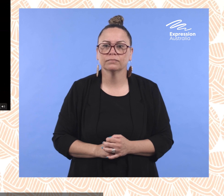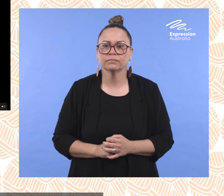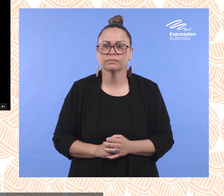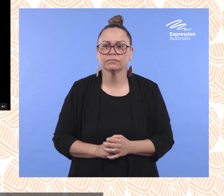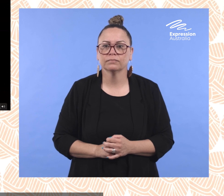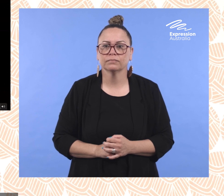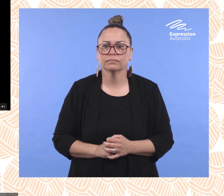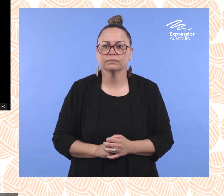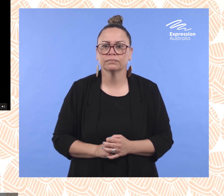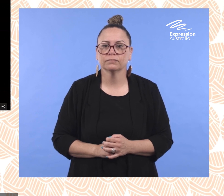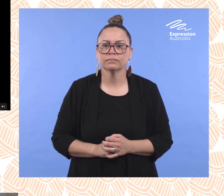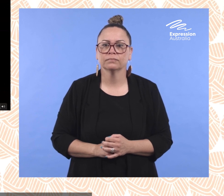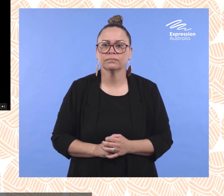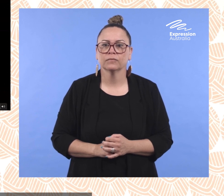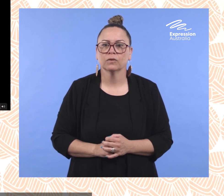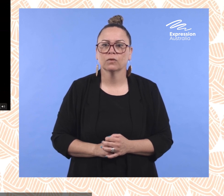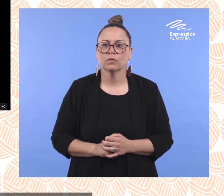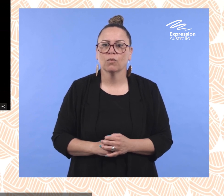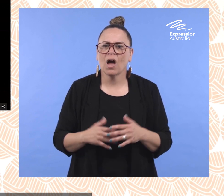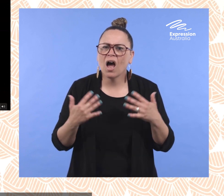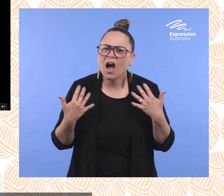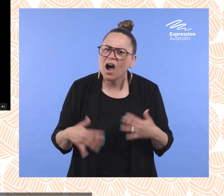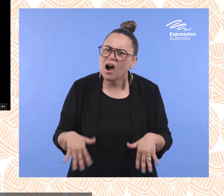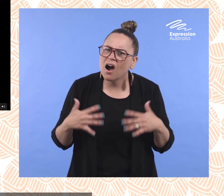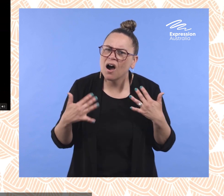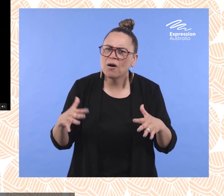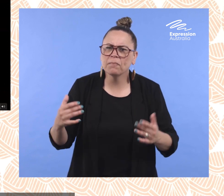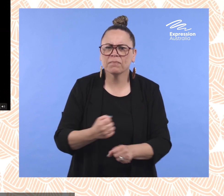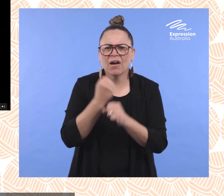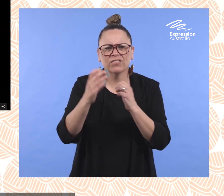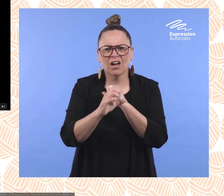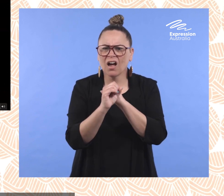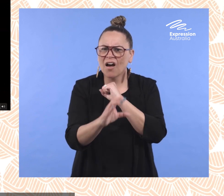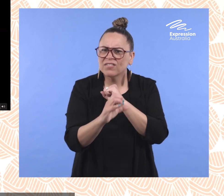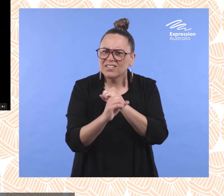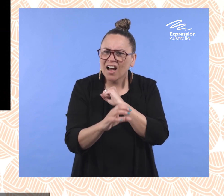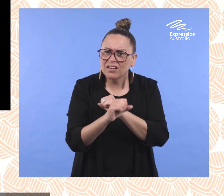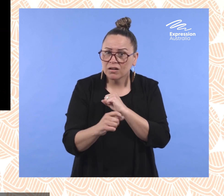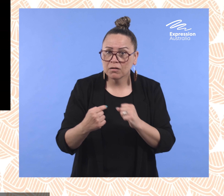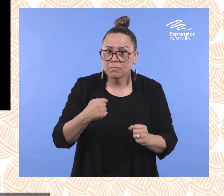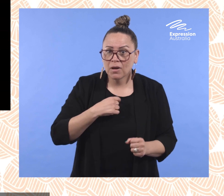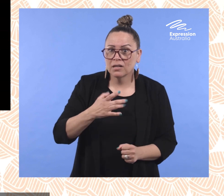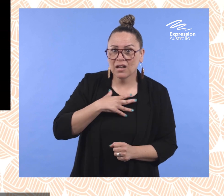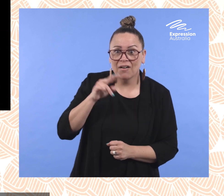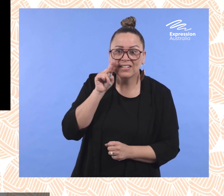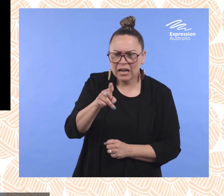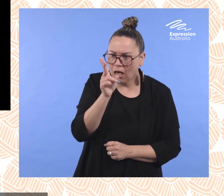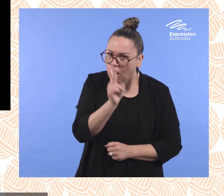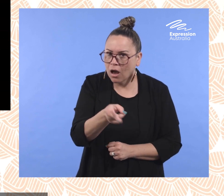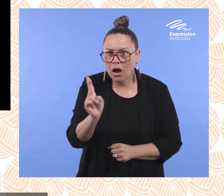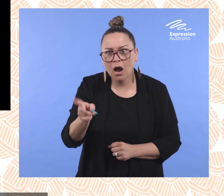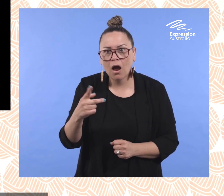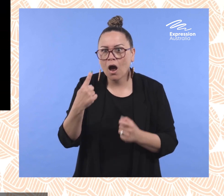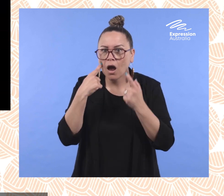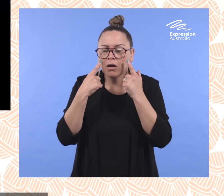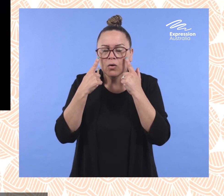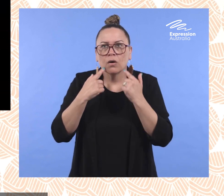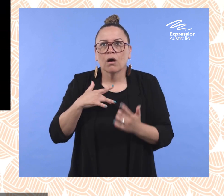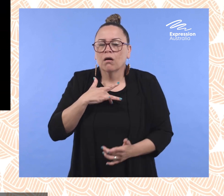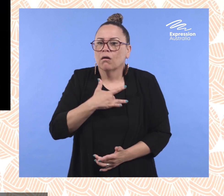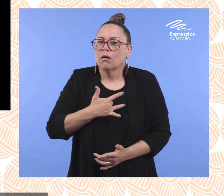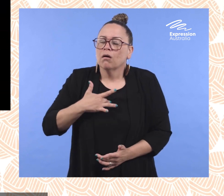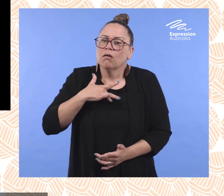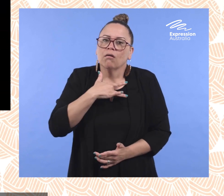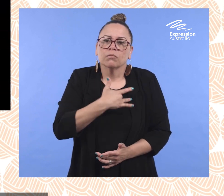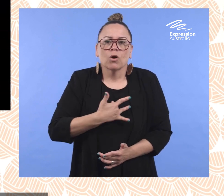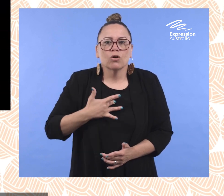Authorised by the Uluru Dialogue Sydney. Wow, that's such a powerful advertisement, isn't it? I've seen it Carl? so many times and I still get I get quite shivers. moved. I do